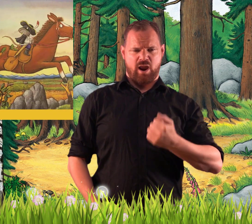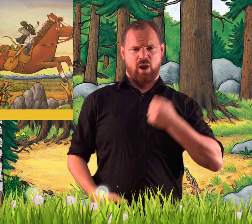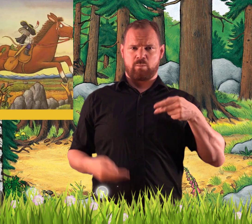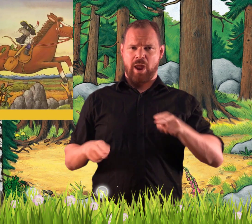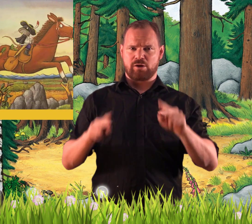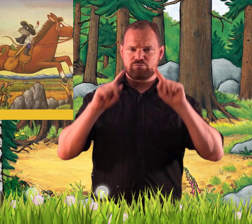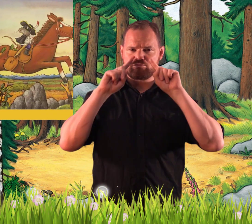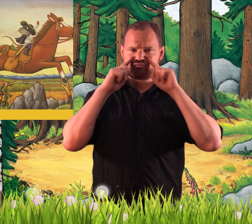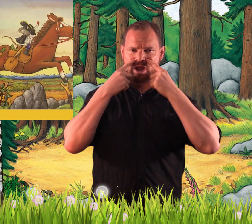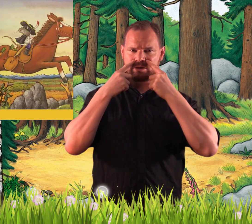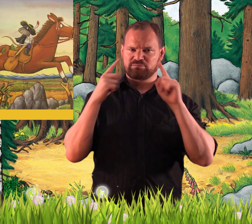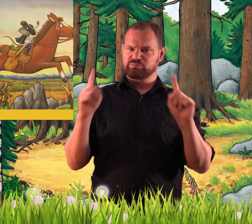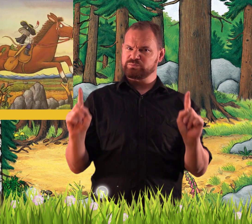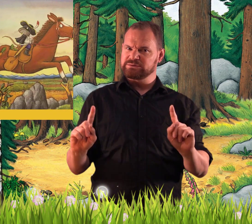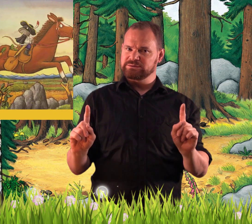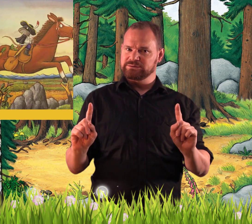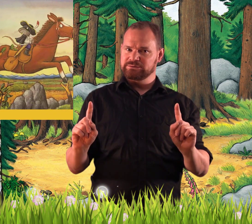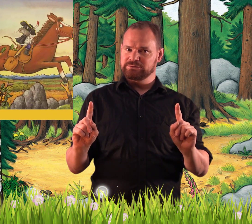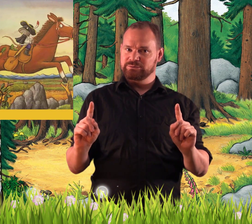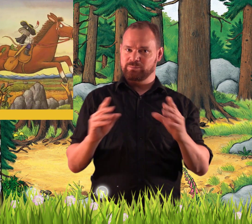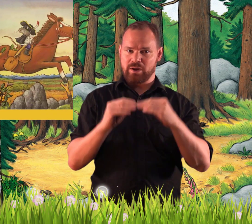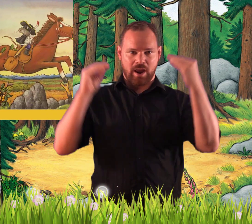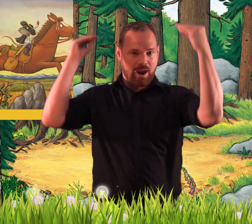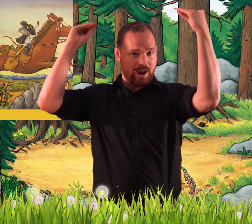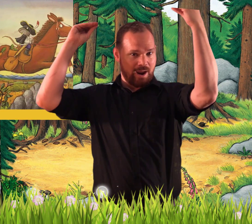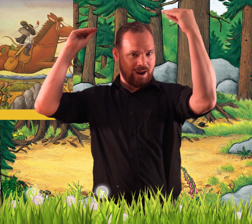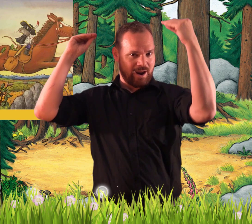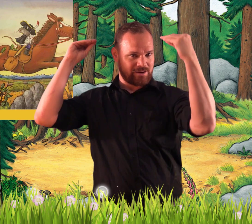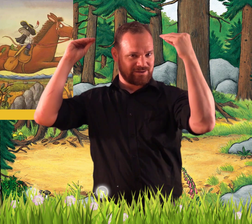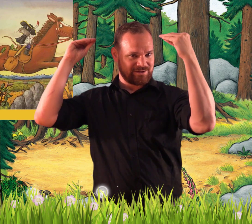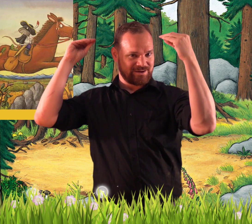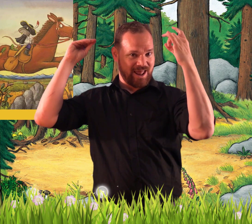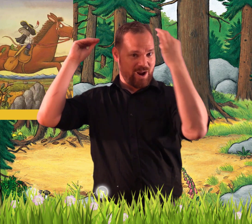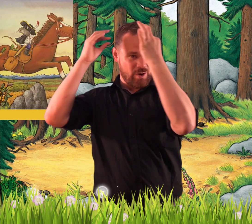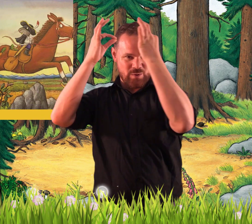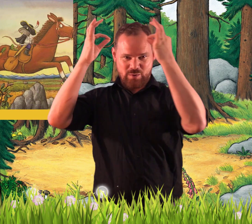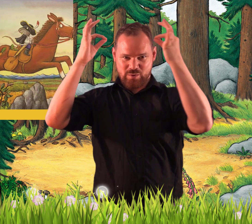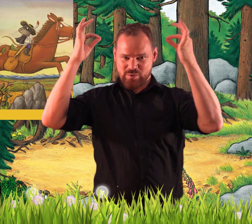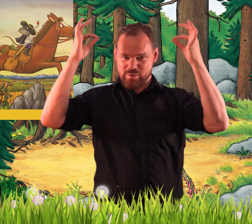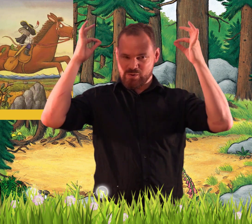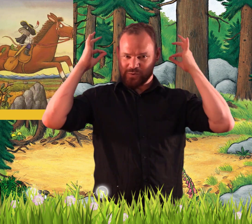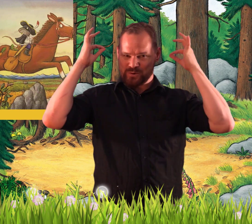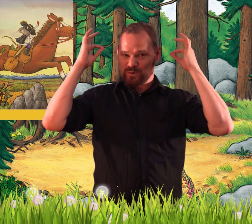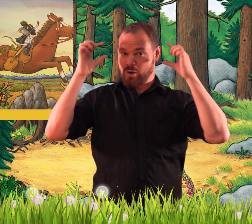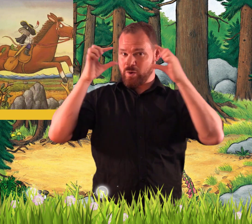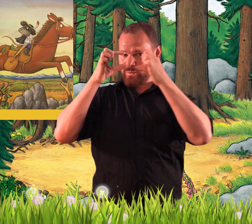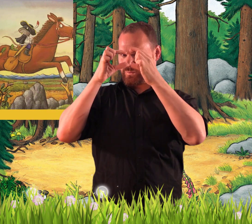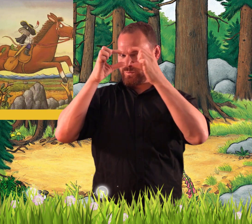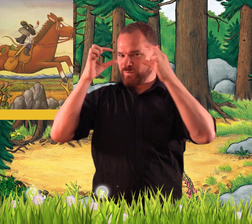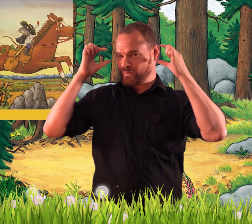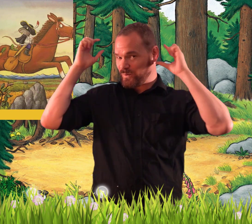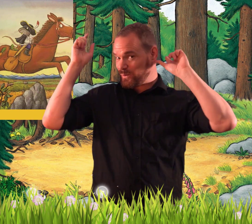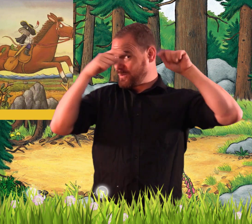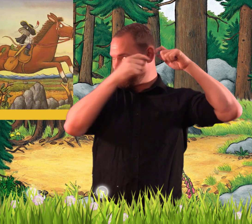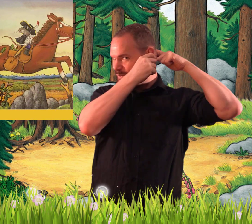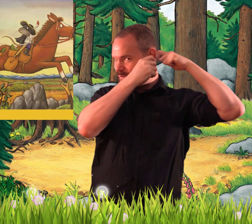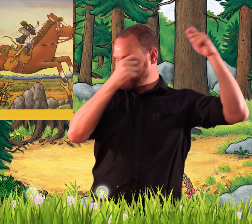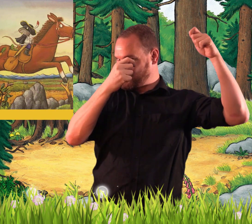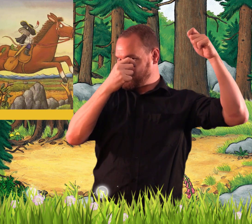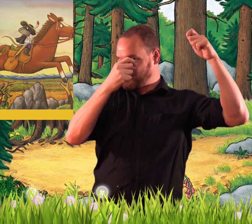Today, I will be the highway rat, who wears a large feather hat, a mask tied around his